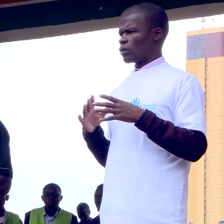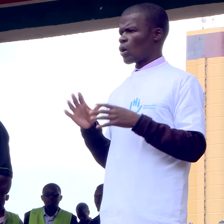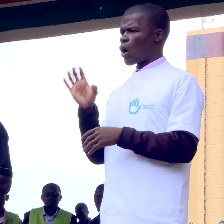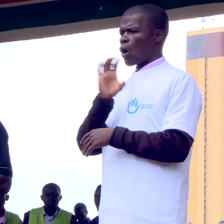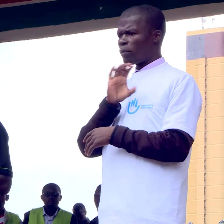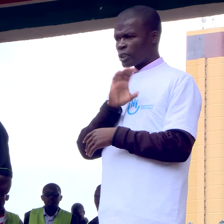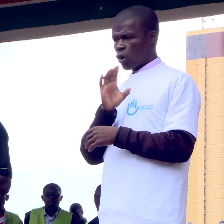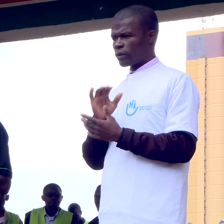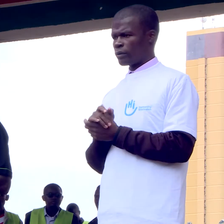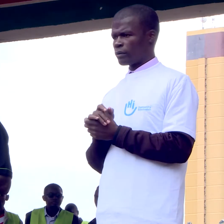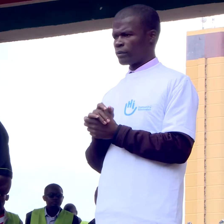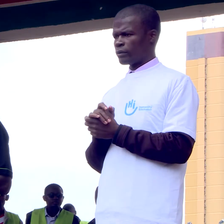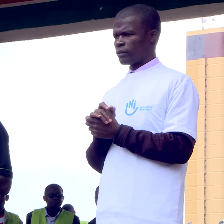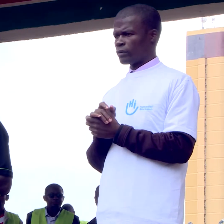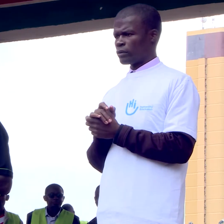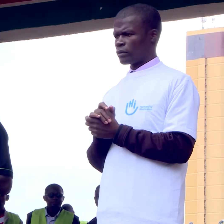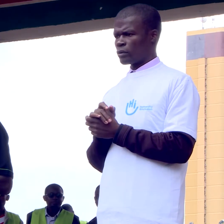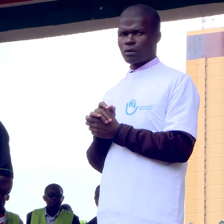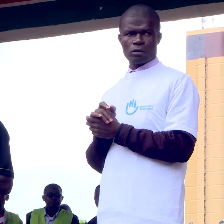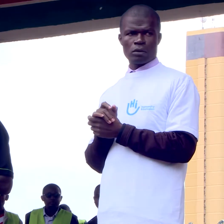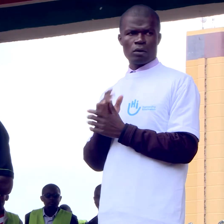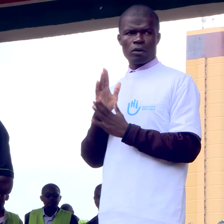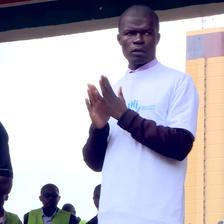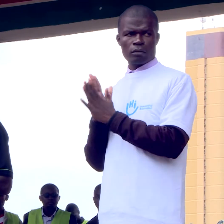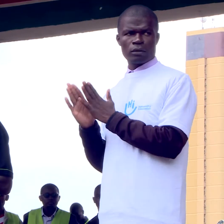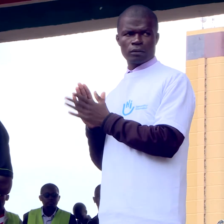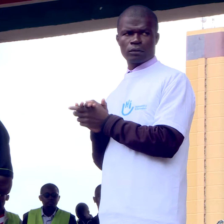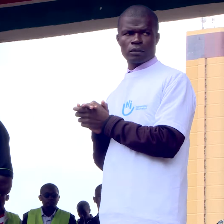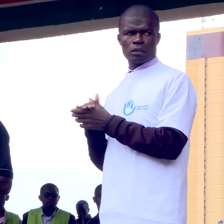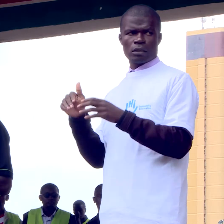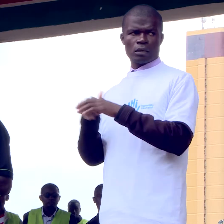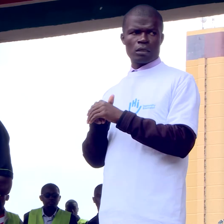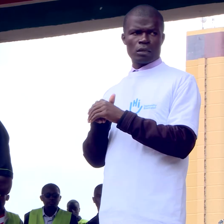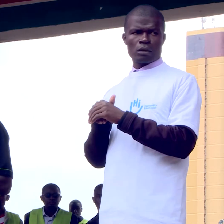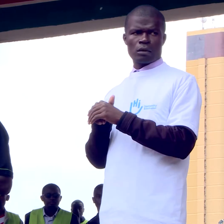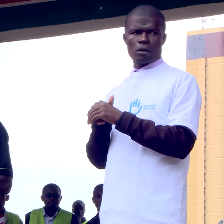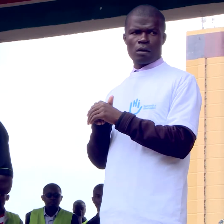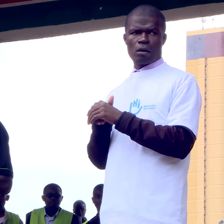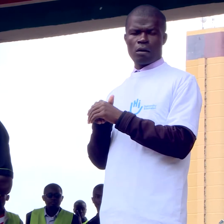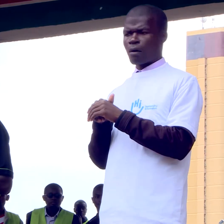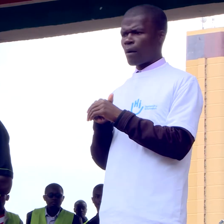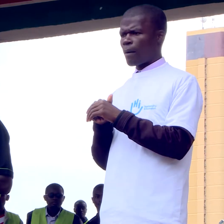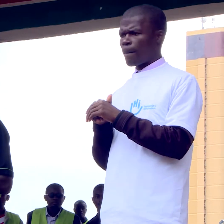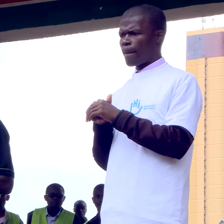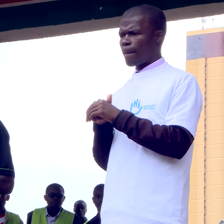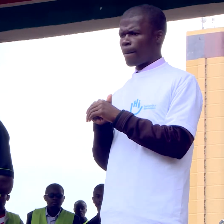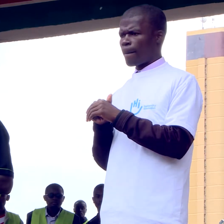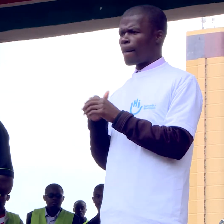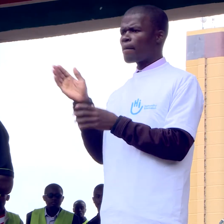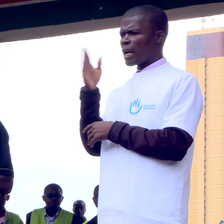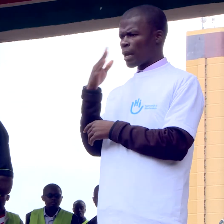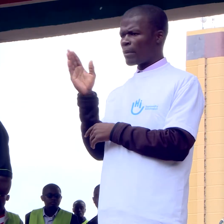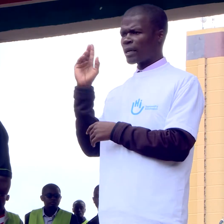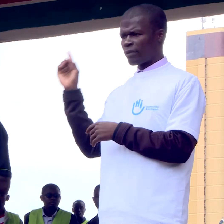engaging with various committees of Parliament, state agencies, and task forces